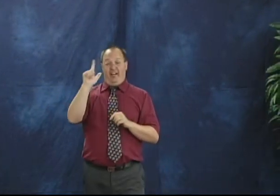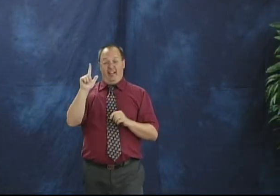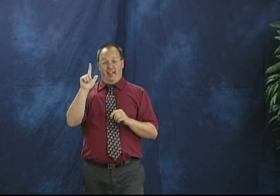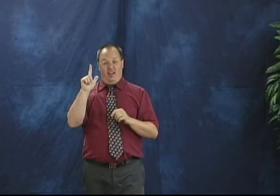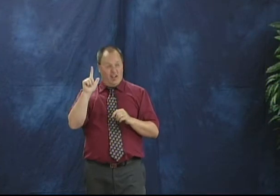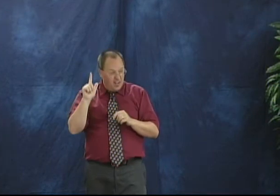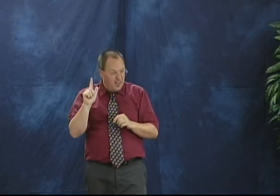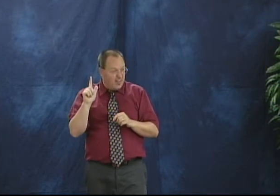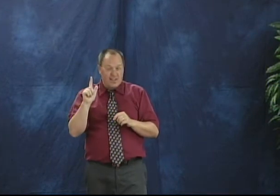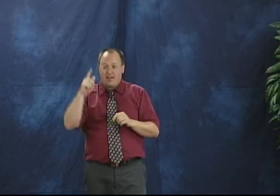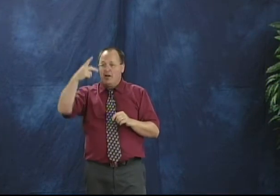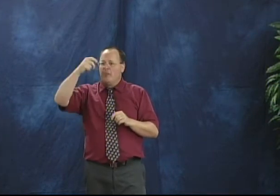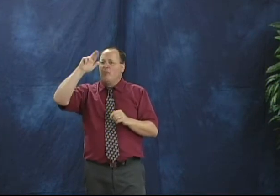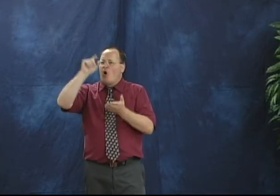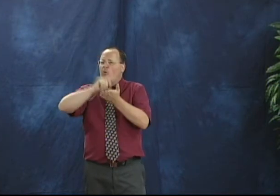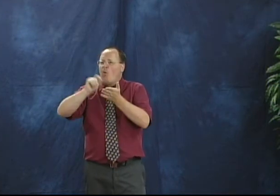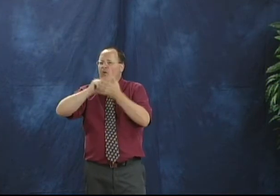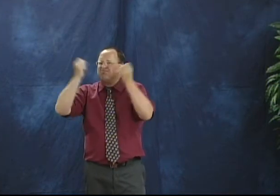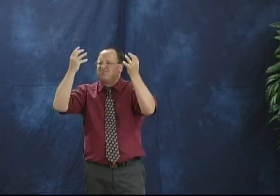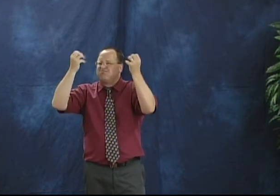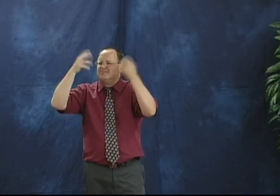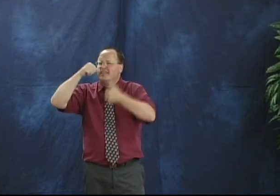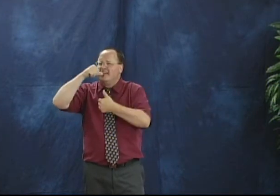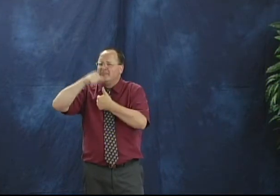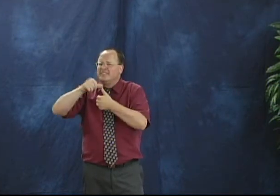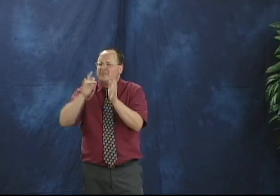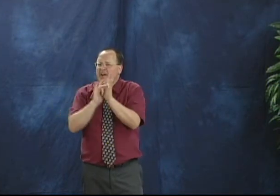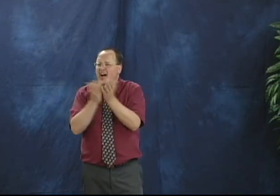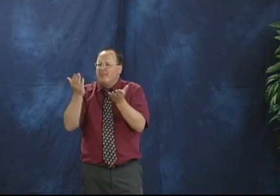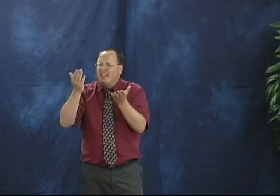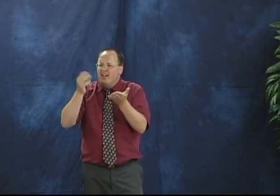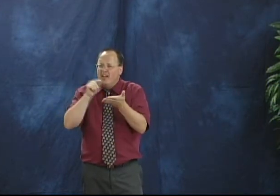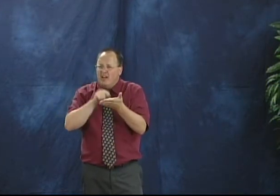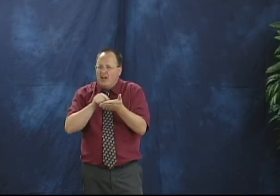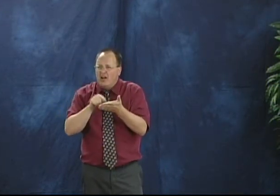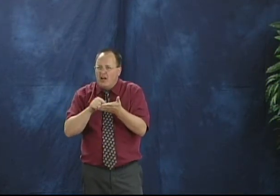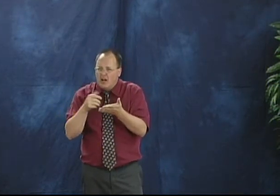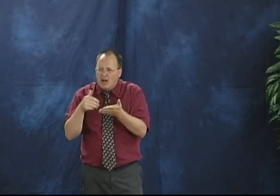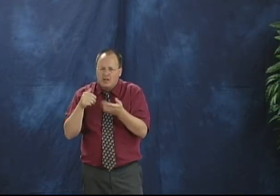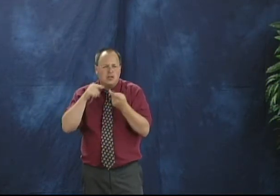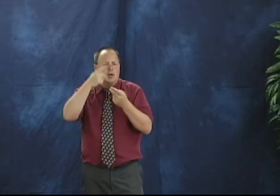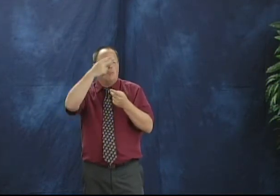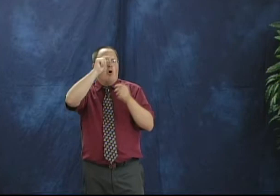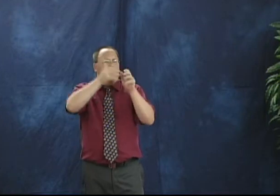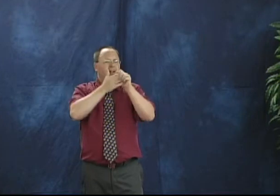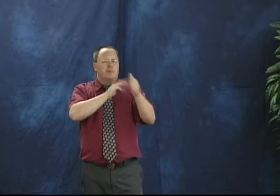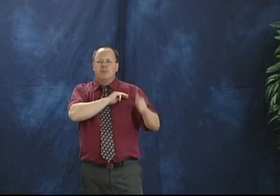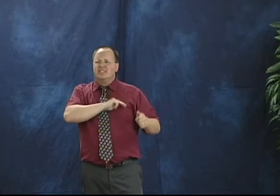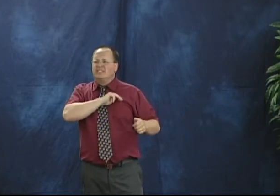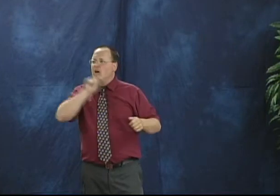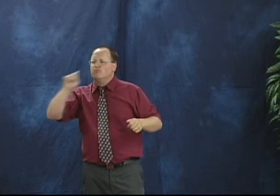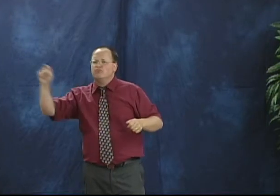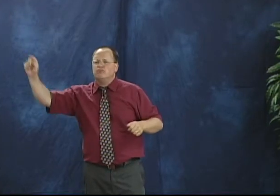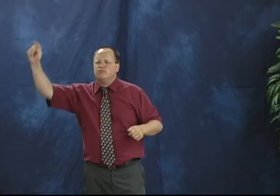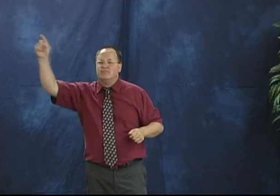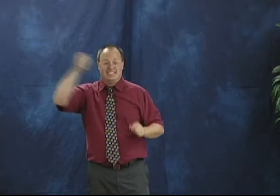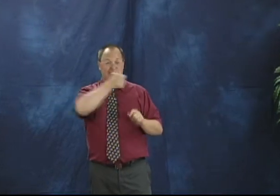the worst sinner. This is Paul, who wrote many of the epistles of the Bible. Paul, the missionary.